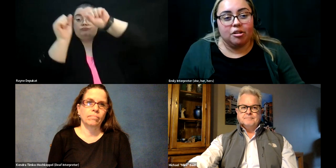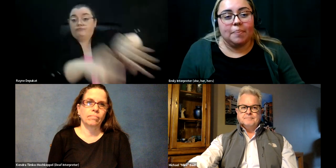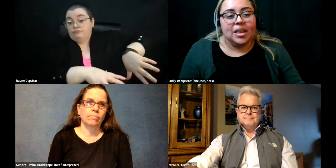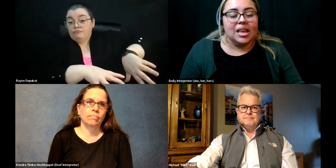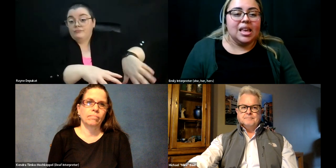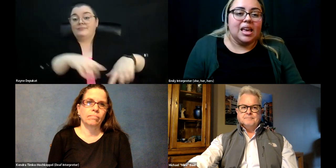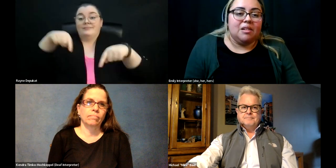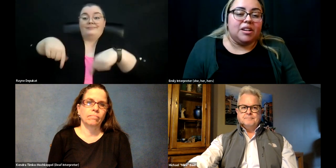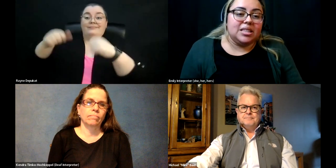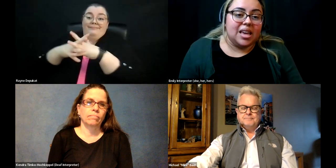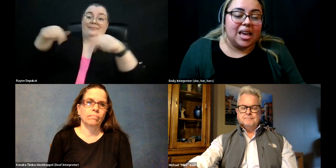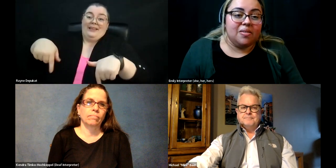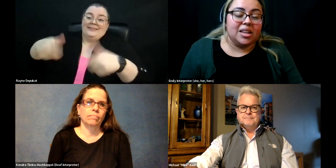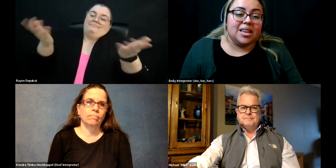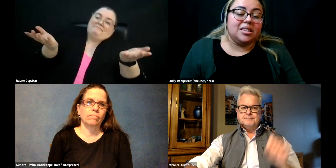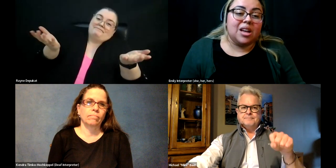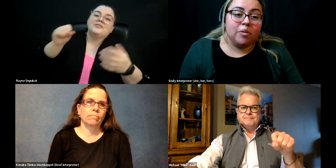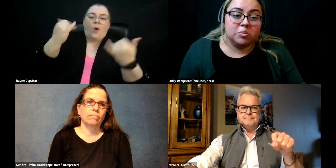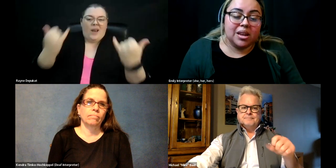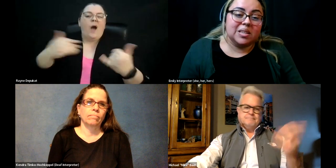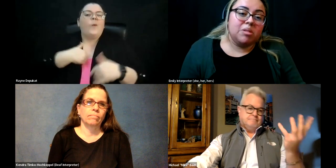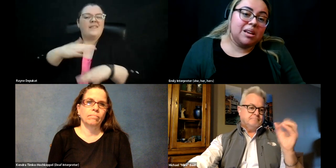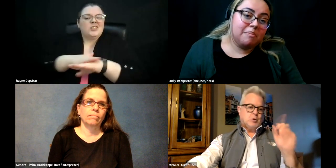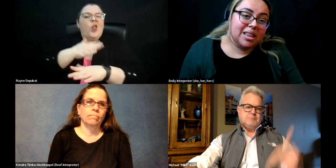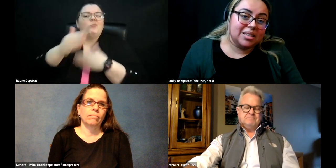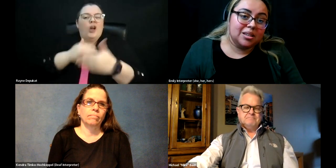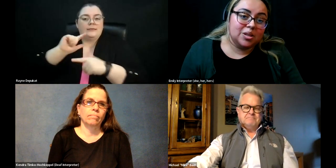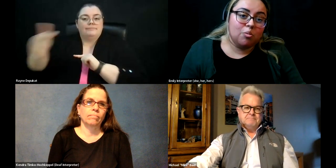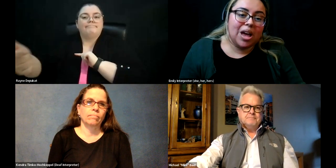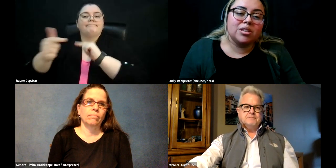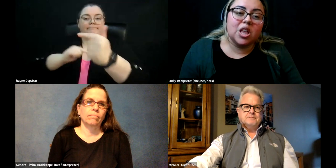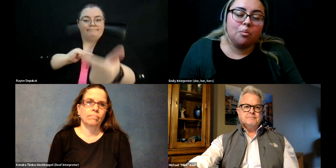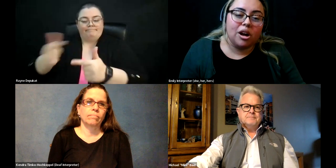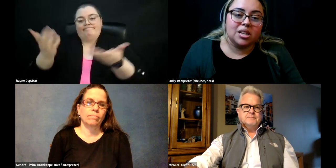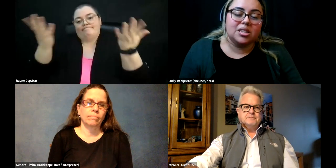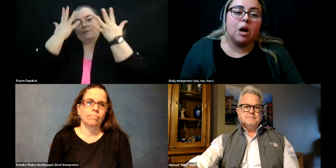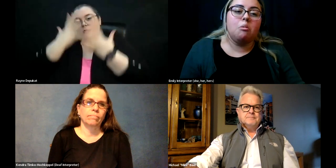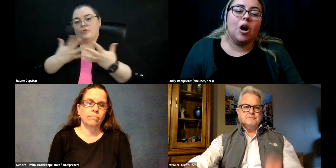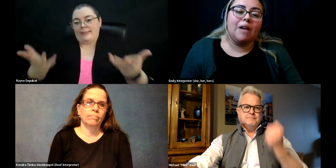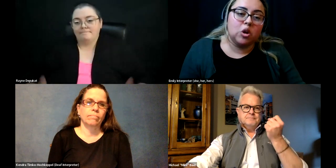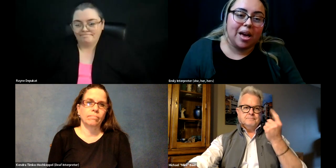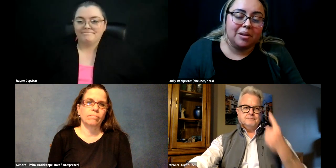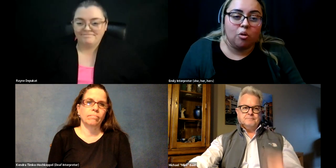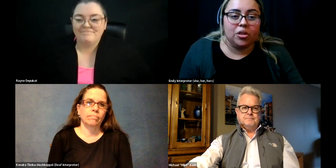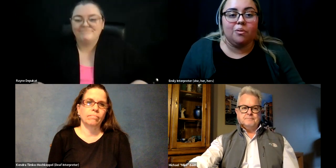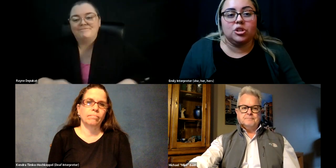agree. And Rain saying they decided to stop those meetings and we made this. So we have a slow process now. We have to go back and forth,